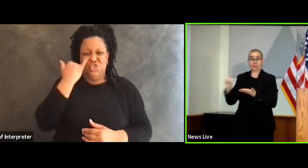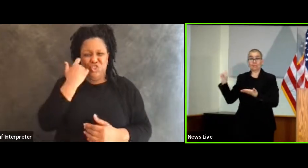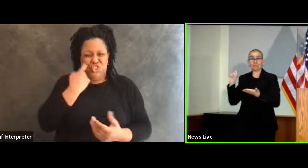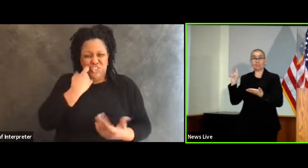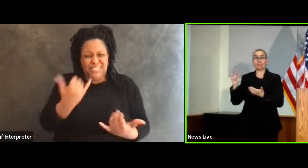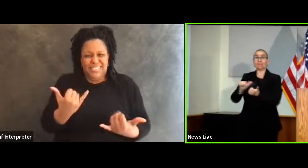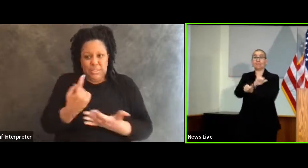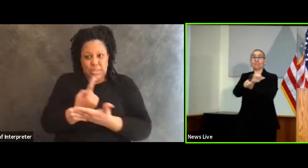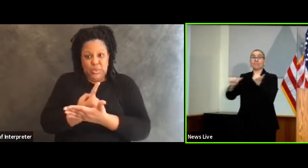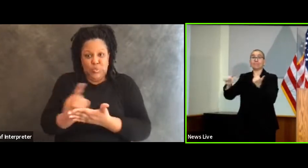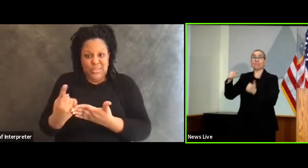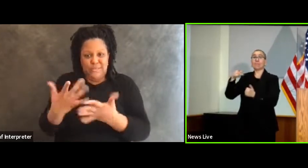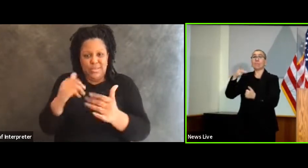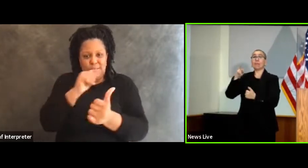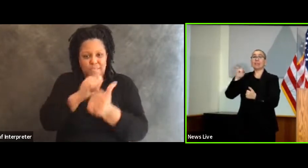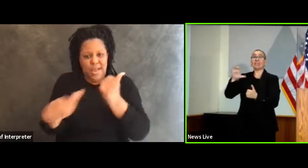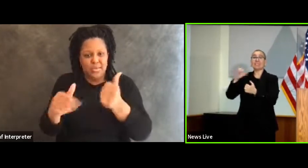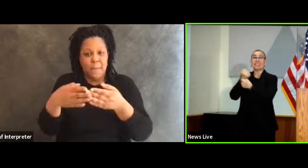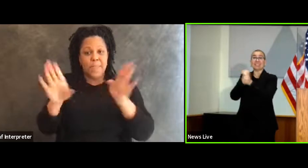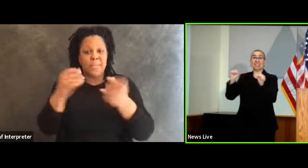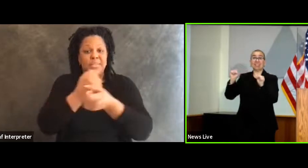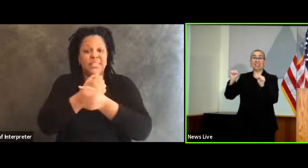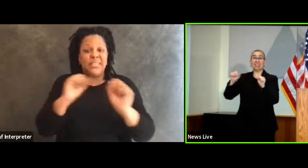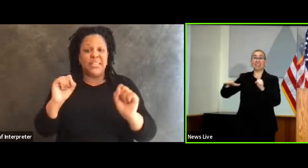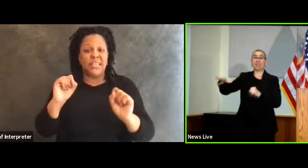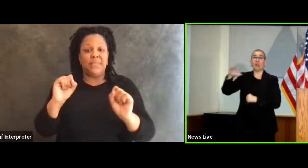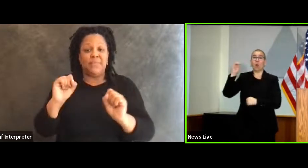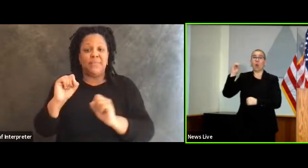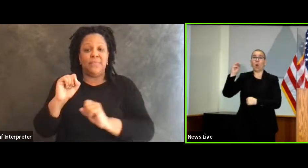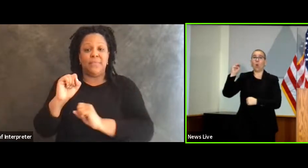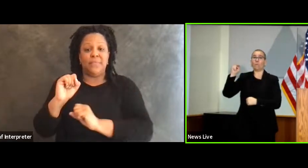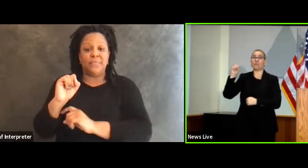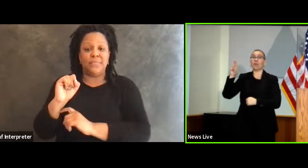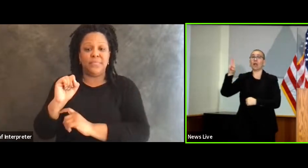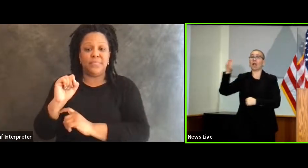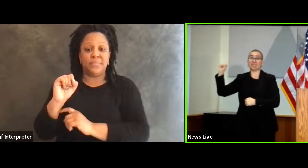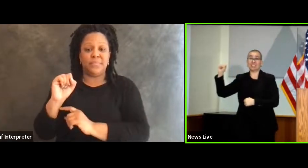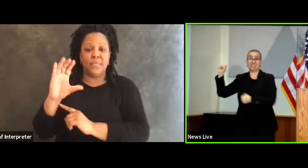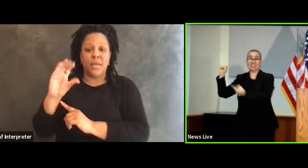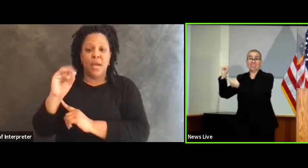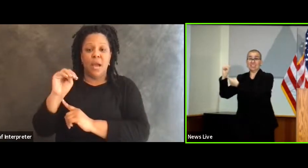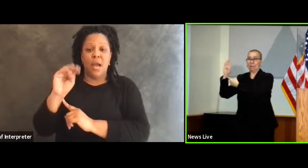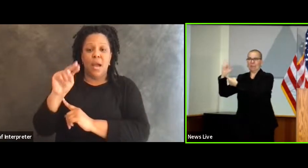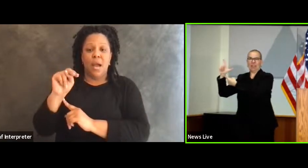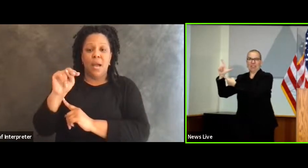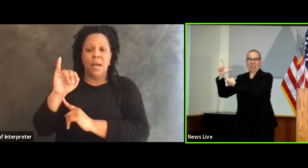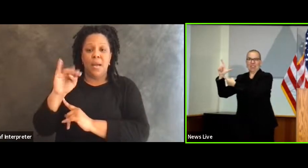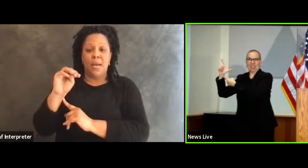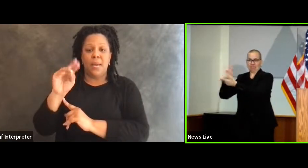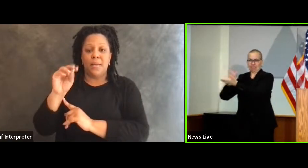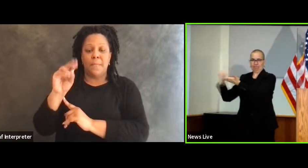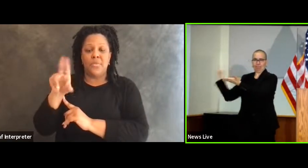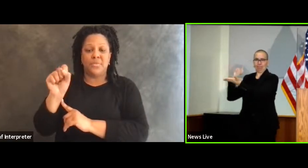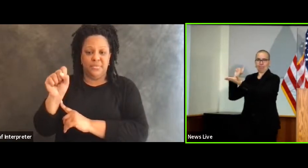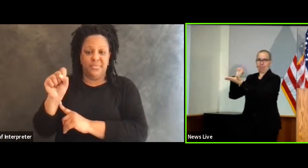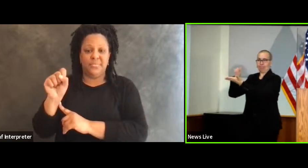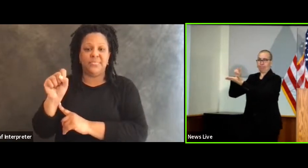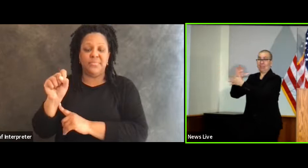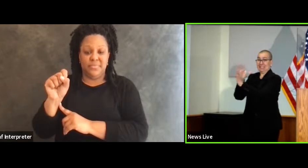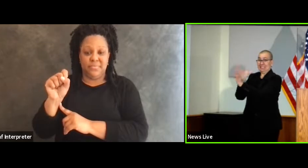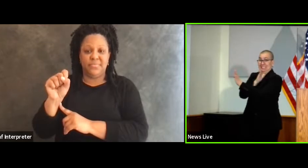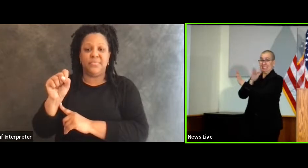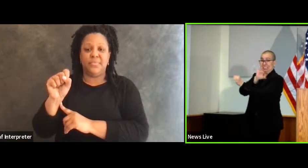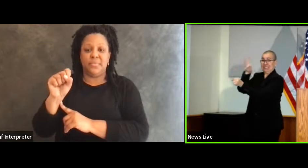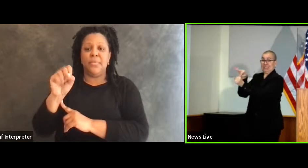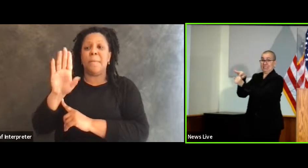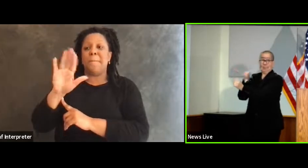omnibus bill, and it took us through midnight to do that. And Representative Miller gave comments before we took that vote. And his